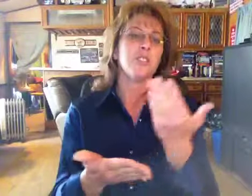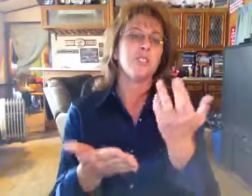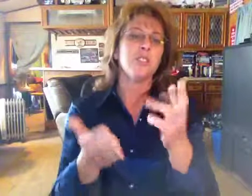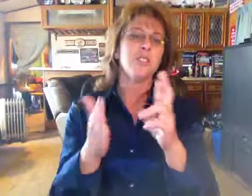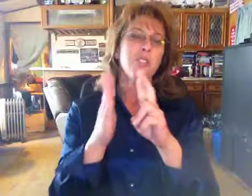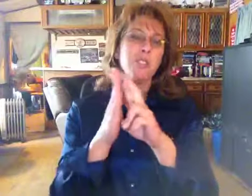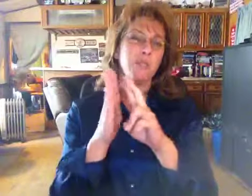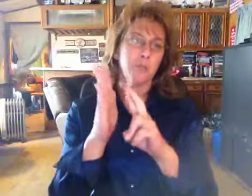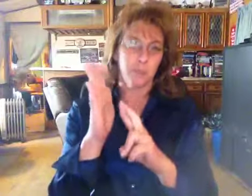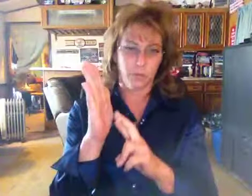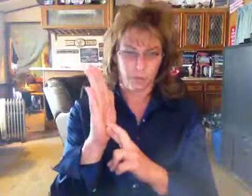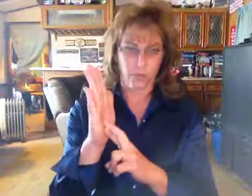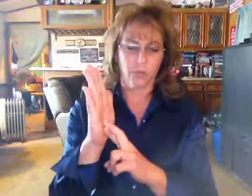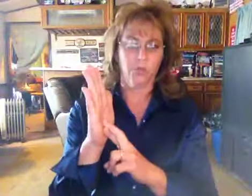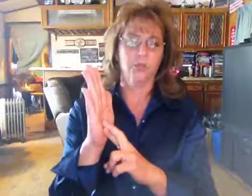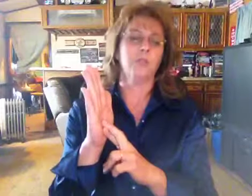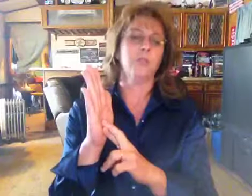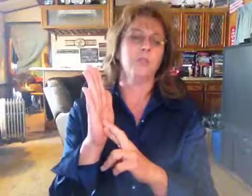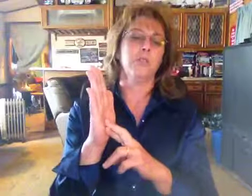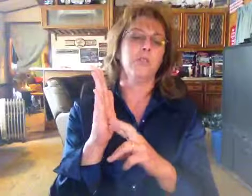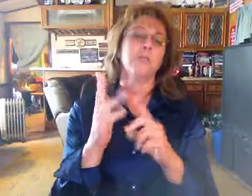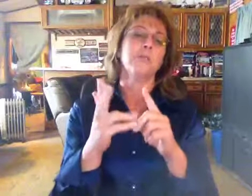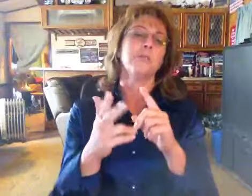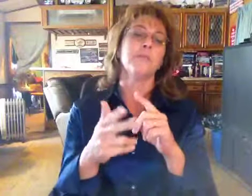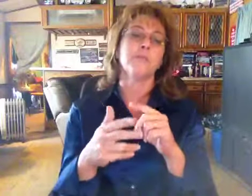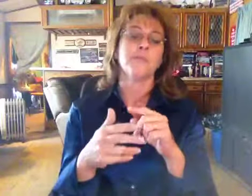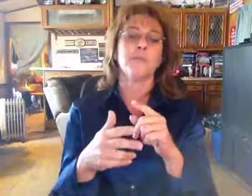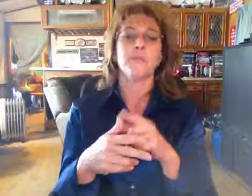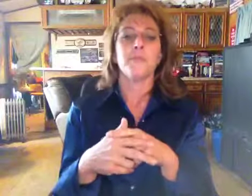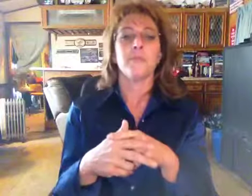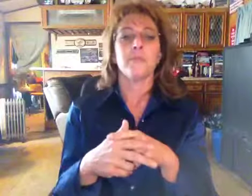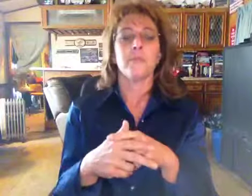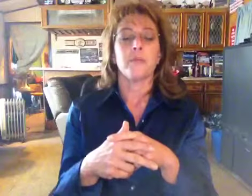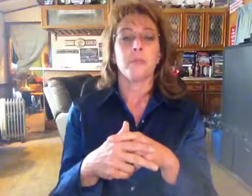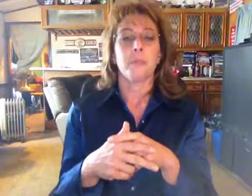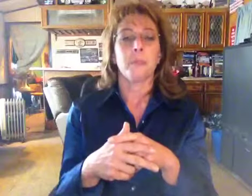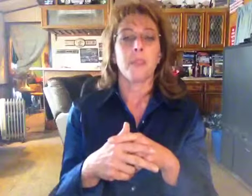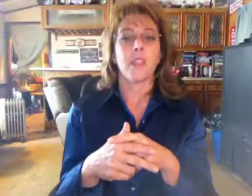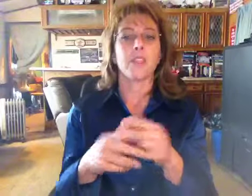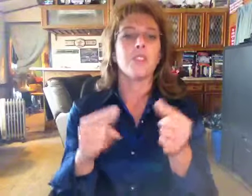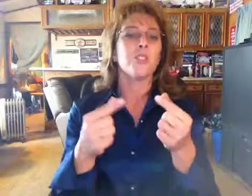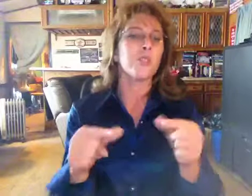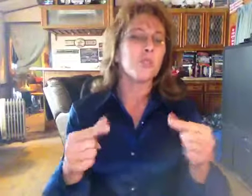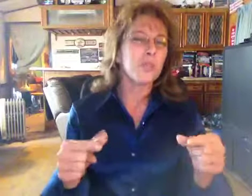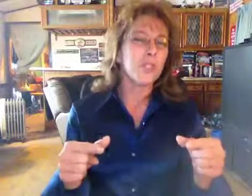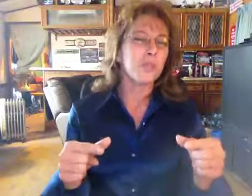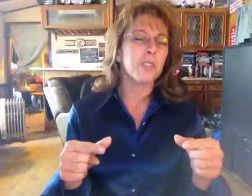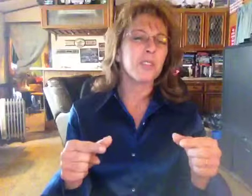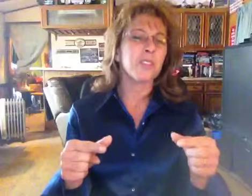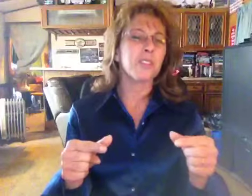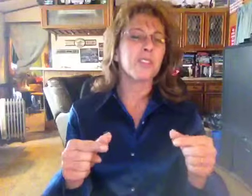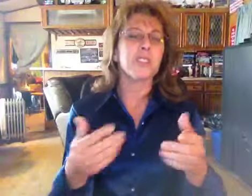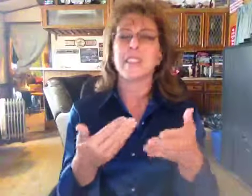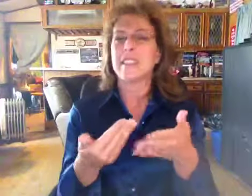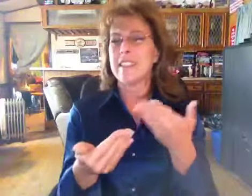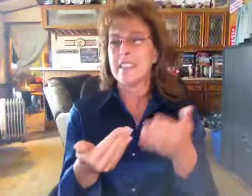few rules that I have about my own class in terms of students learning grammar. And the first rule really is